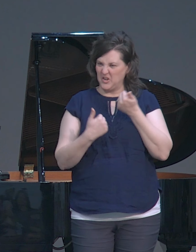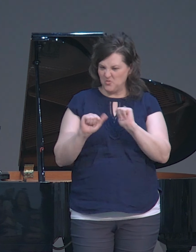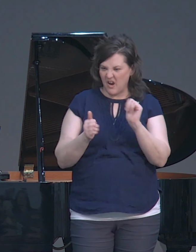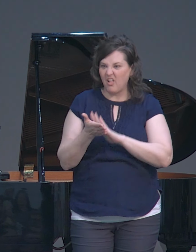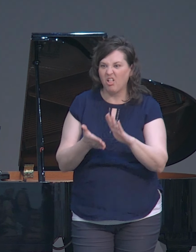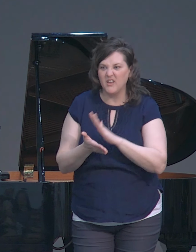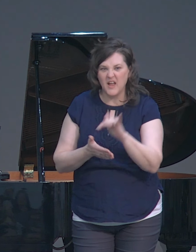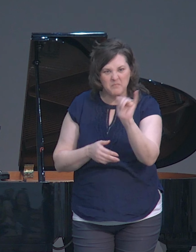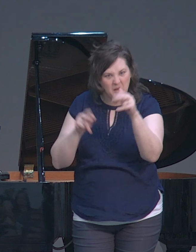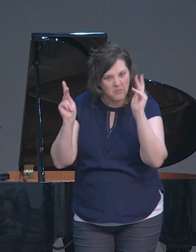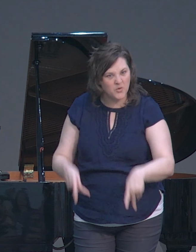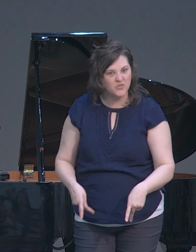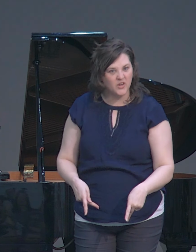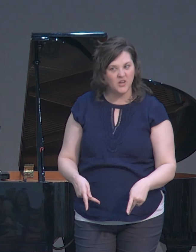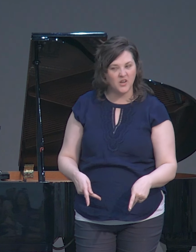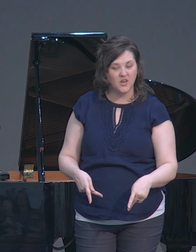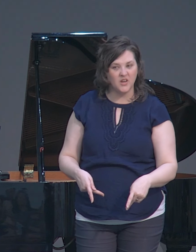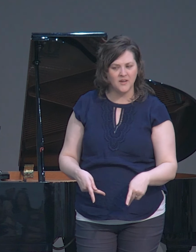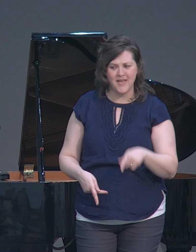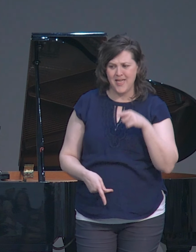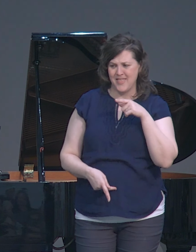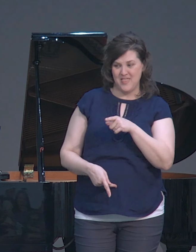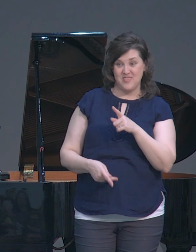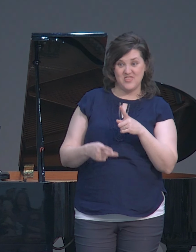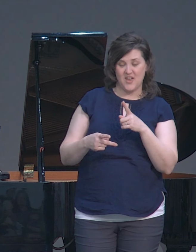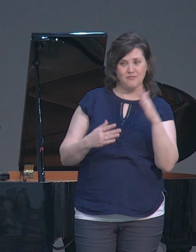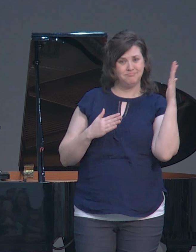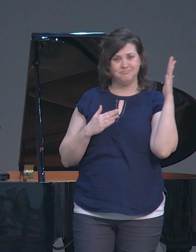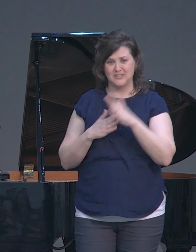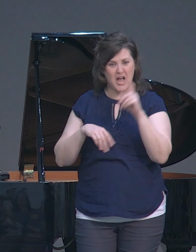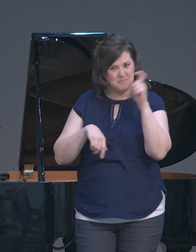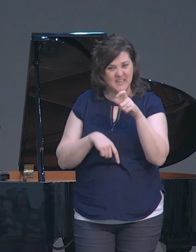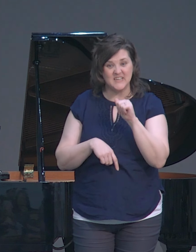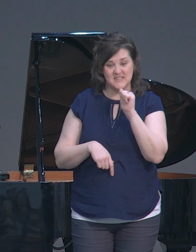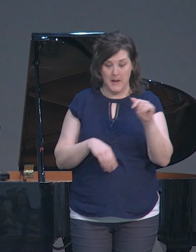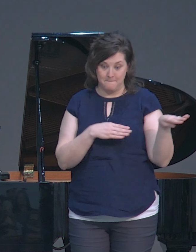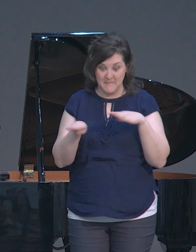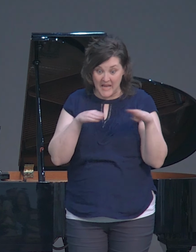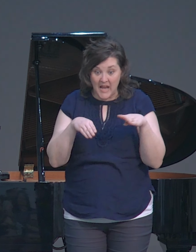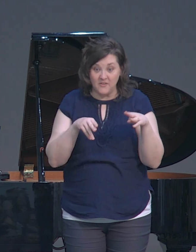up? Their biggest need isn't behavior modification.